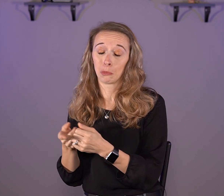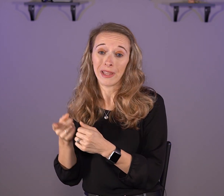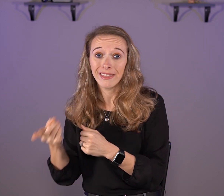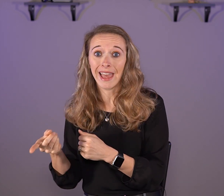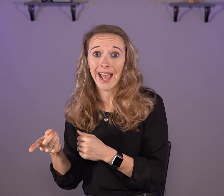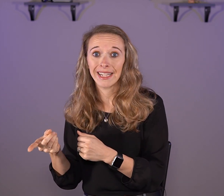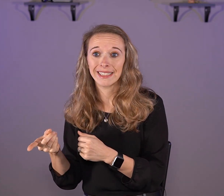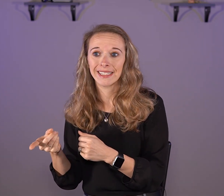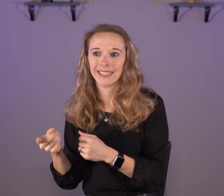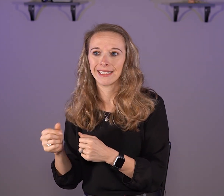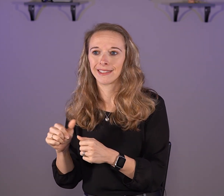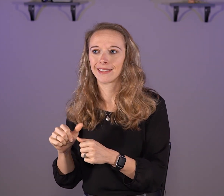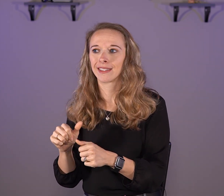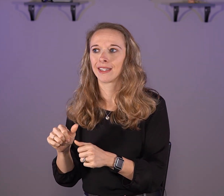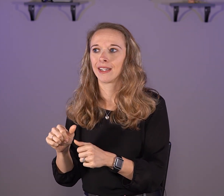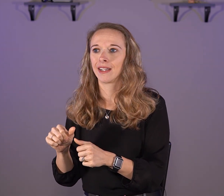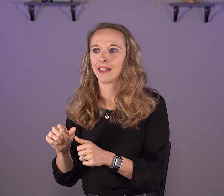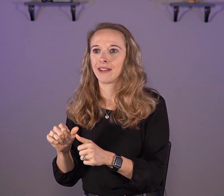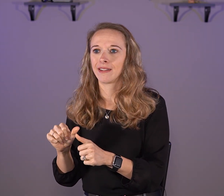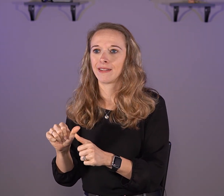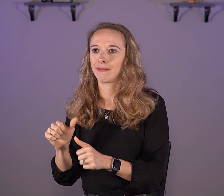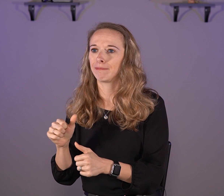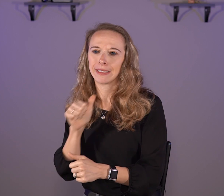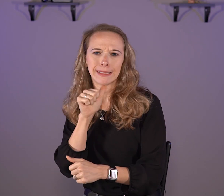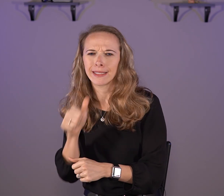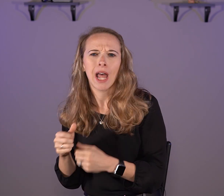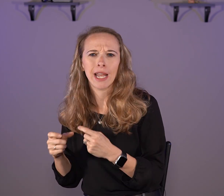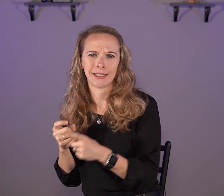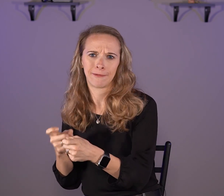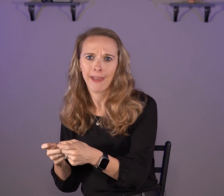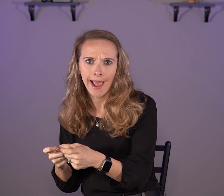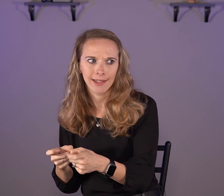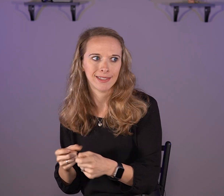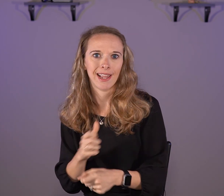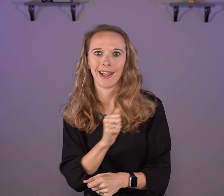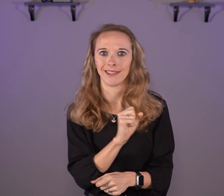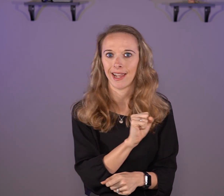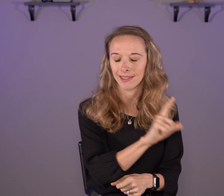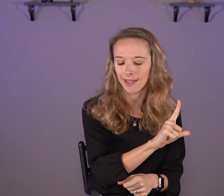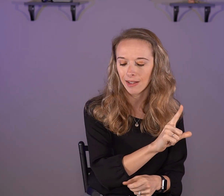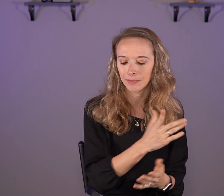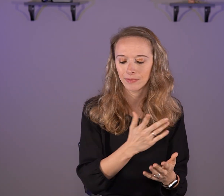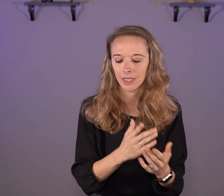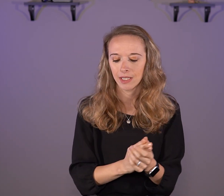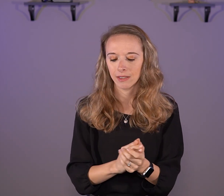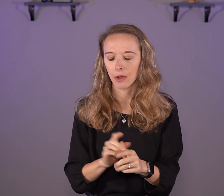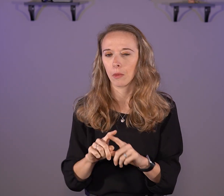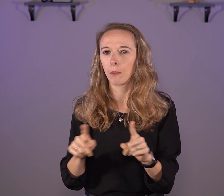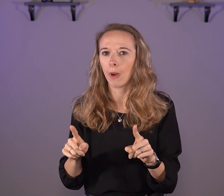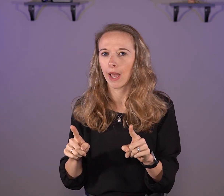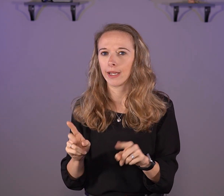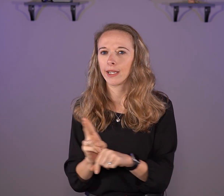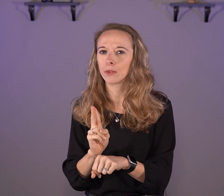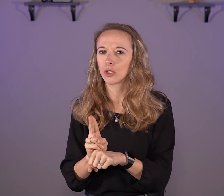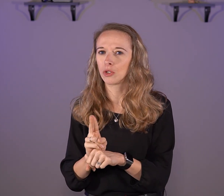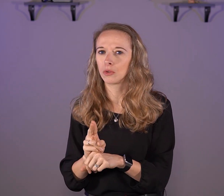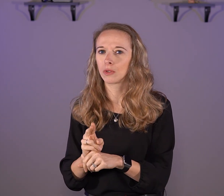with that. It's not as fast as ASL. So, but it was used